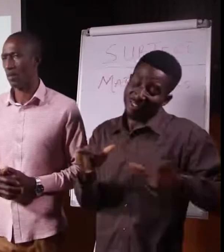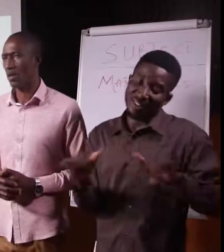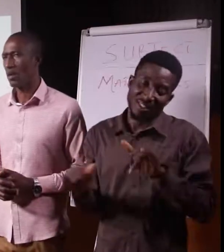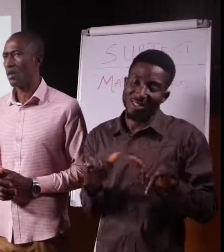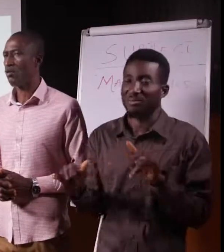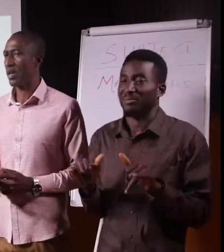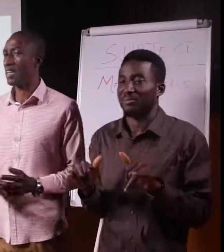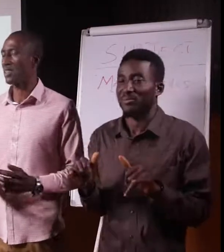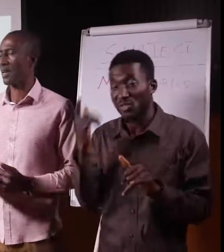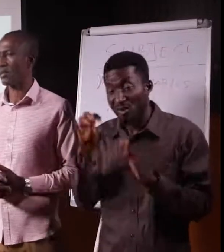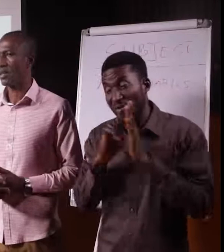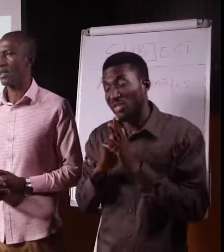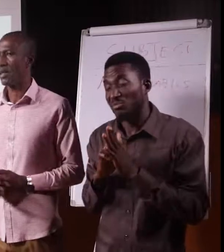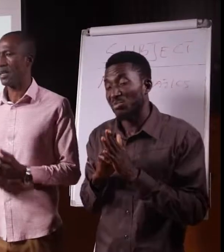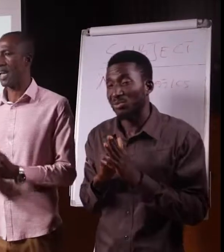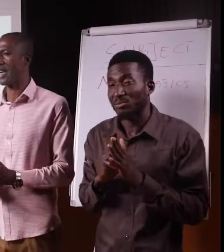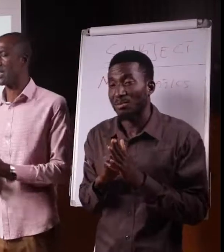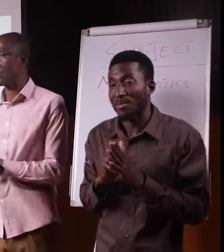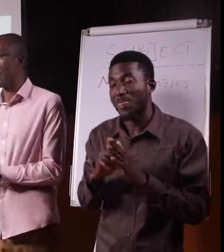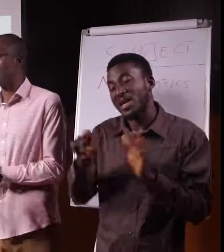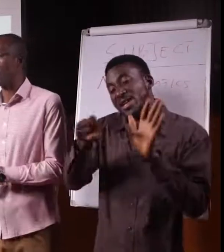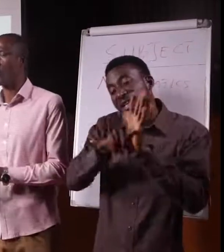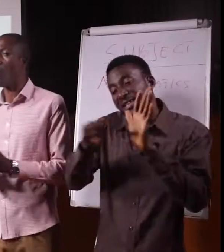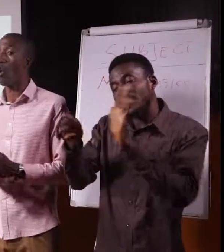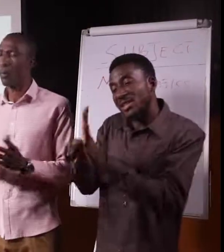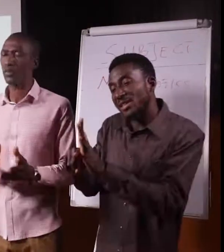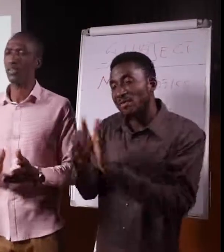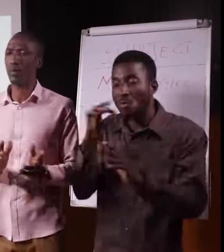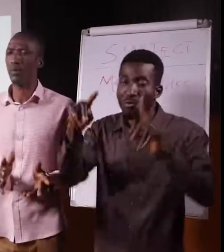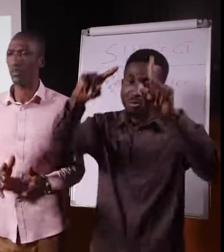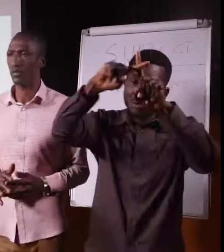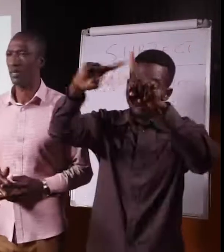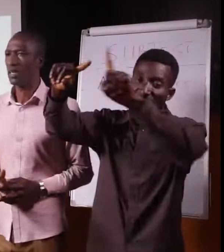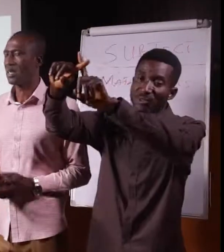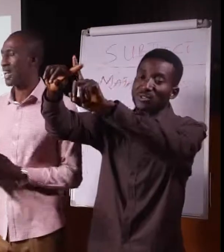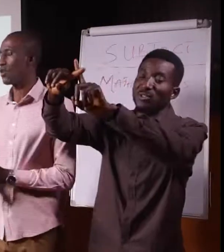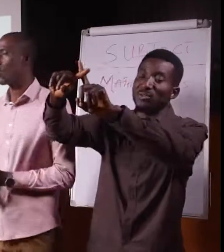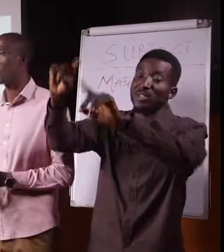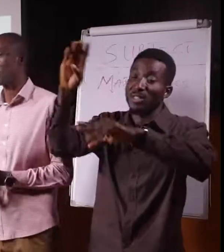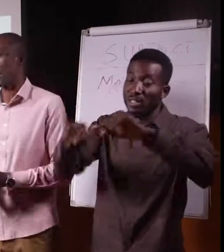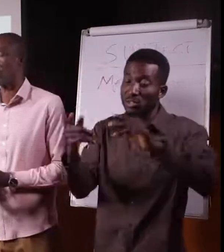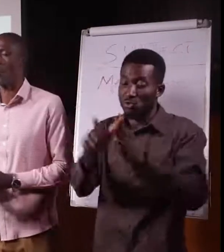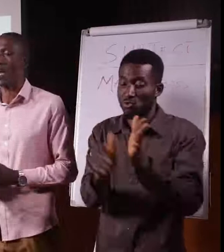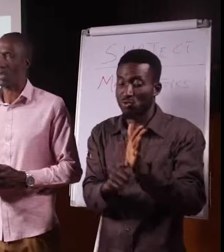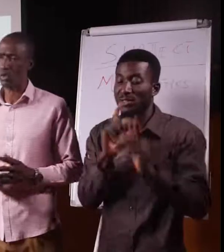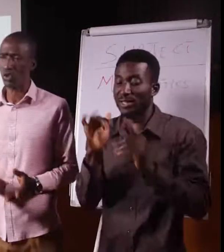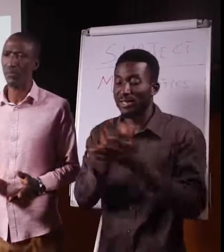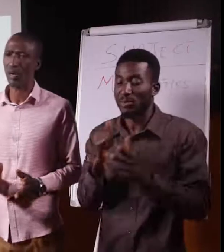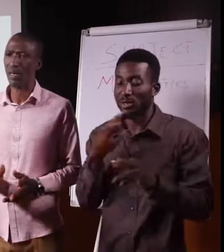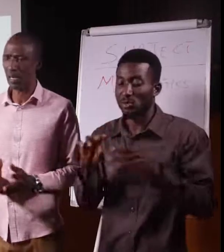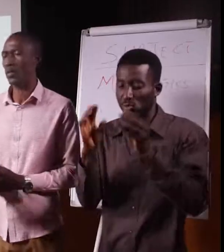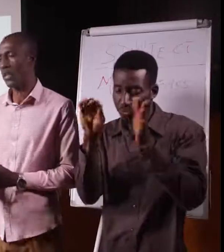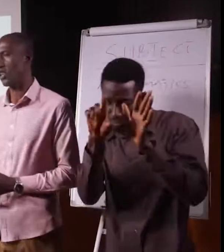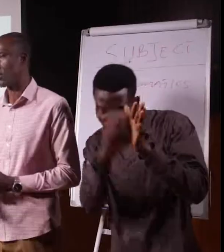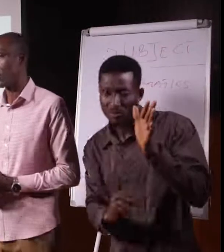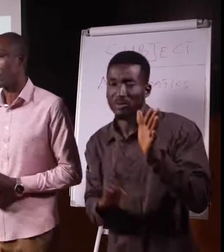same, for instance, negative, negative, or positive, positive, then the rule says we are to